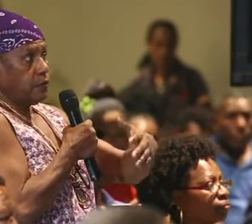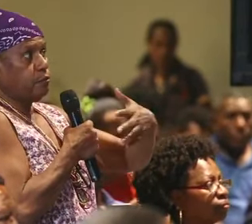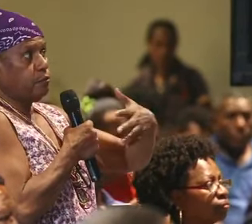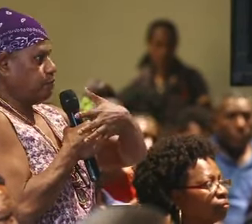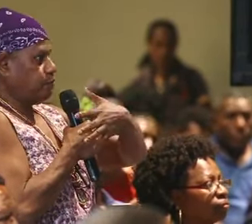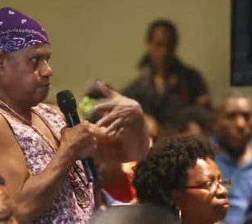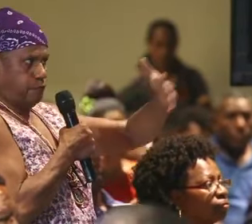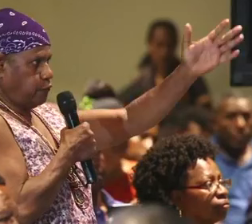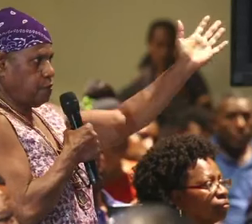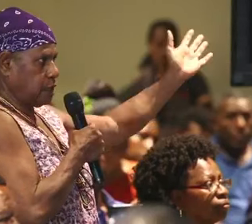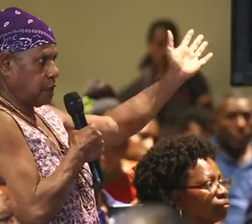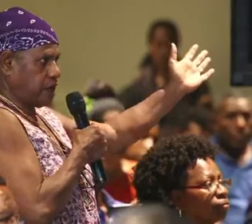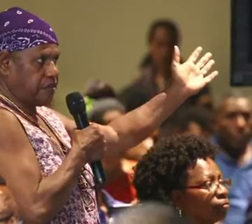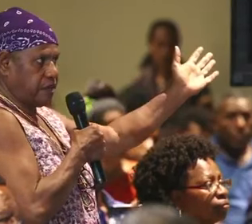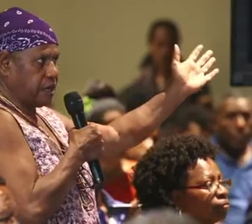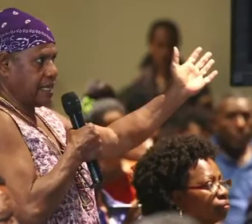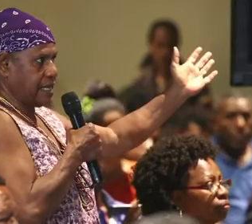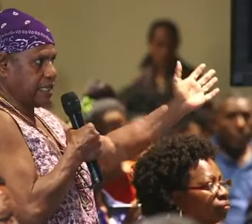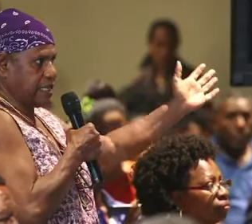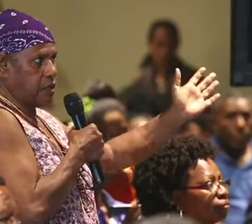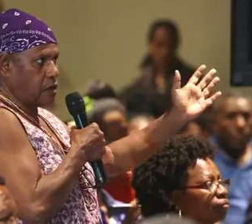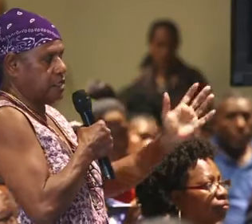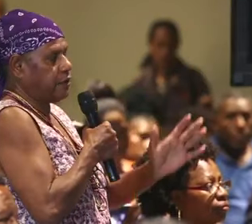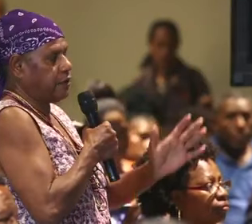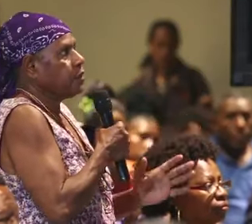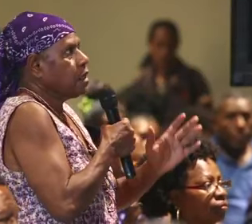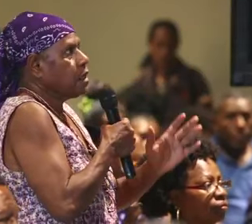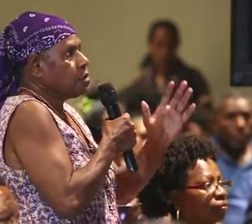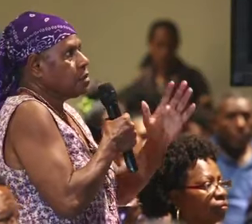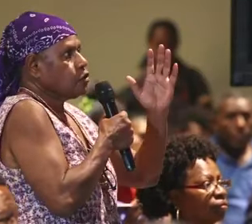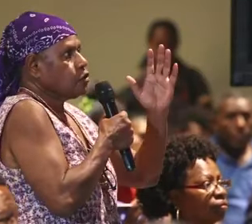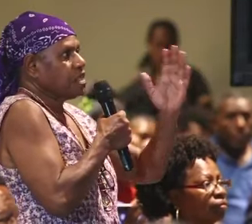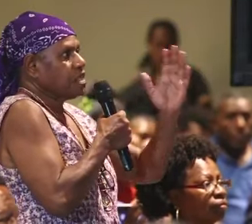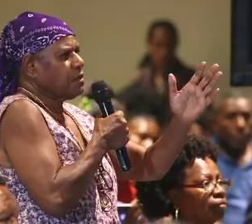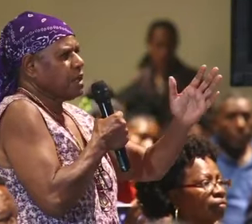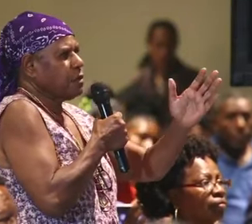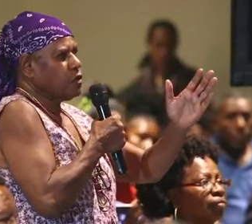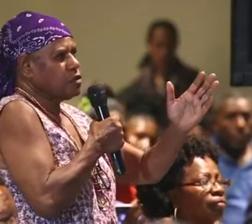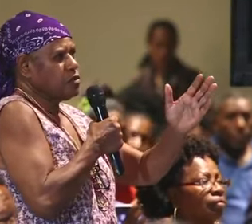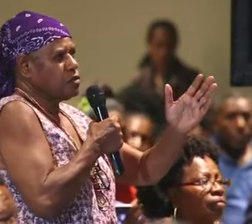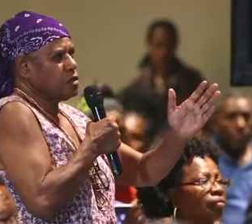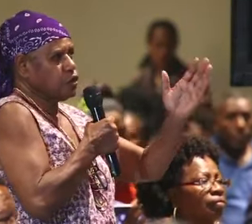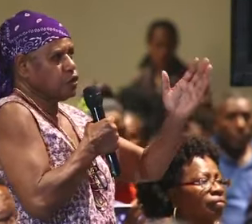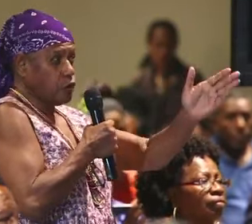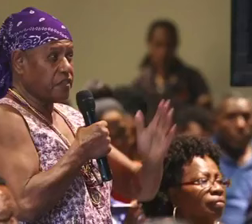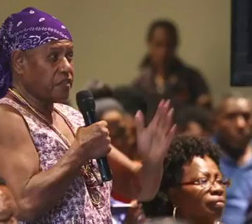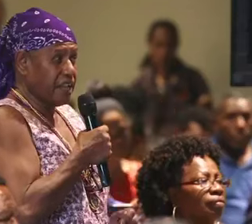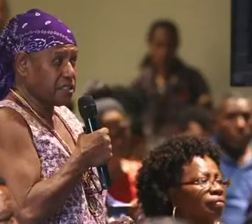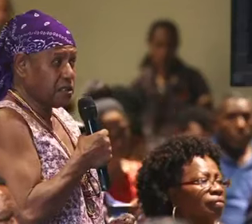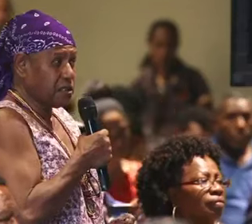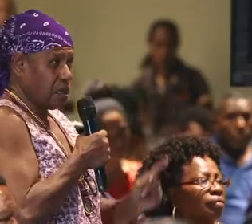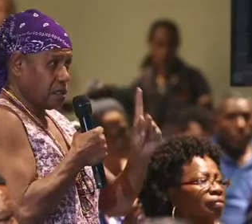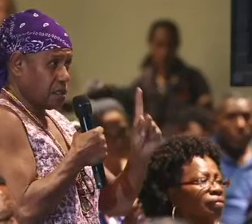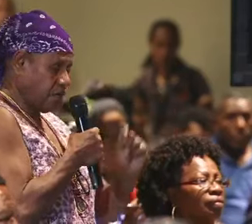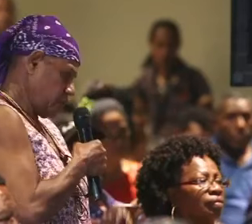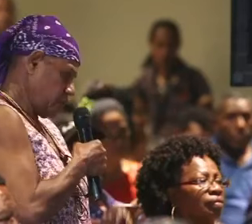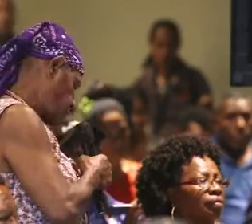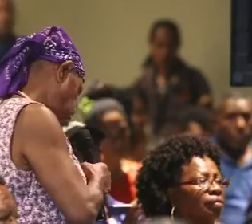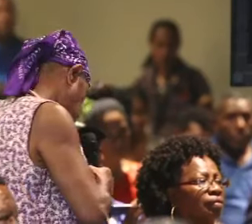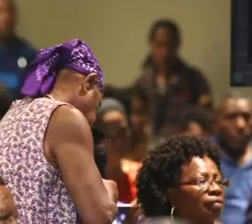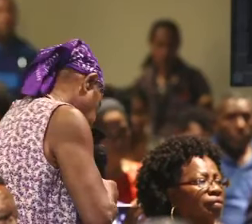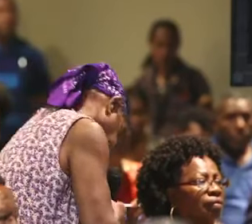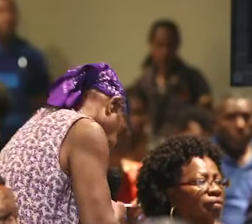for formally recognizing it and all this stuff. So you said something about the constitution. So do you provide that? That's my